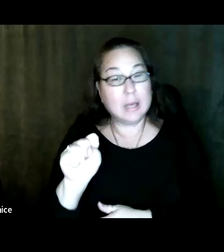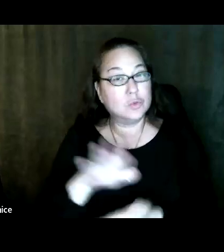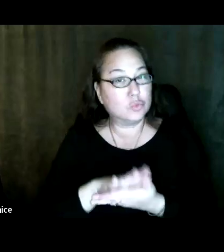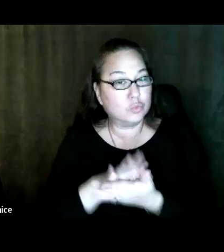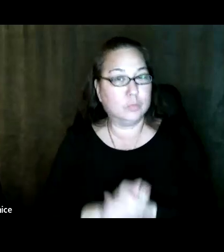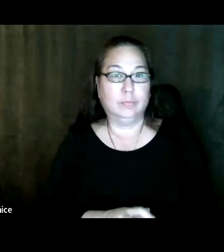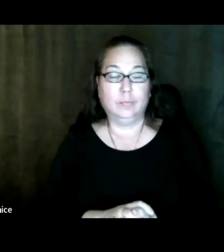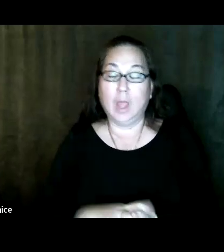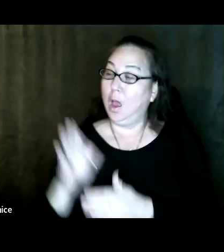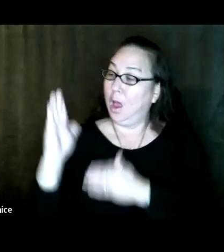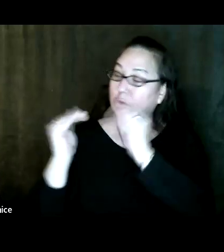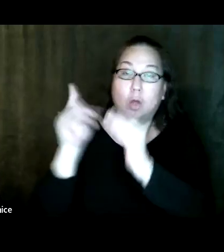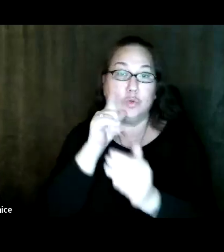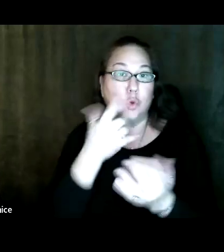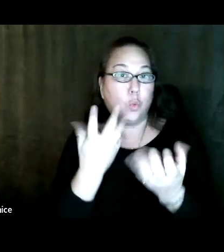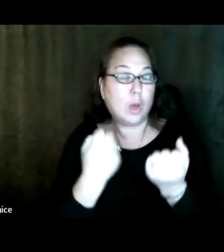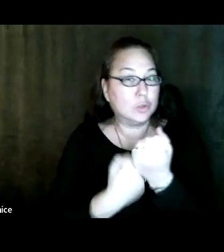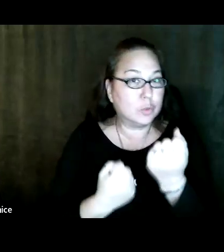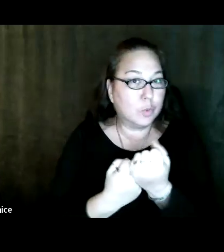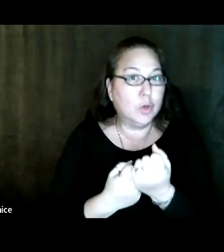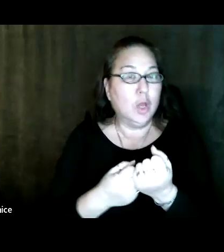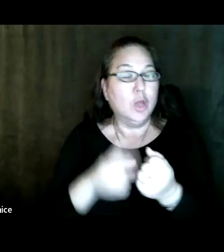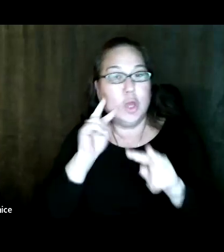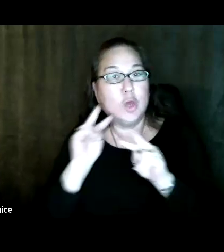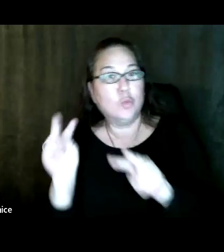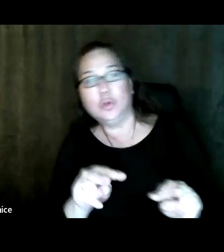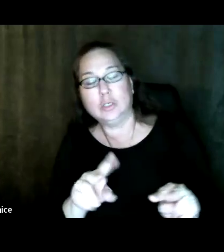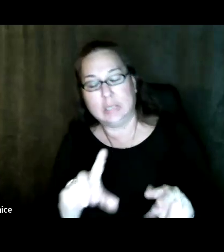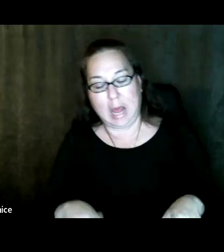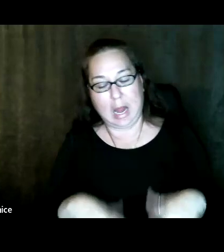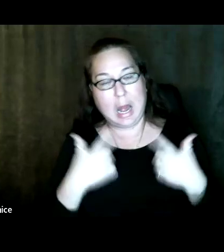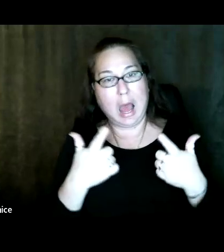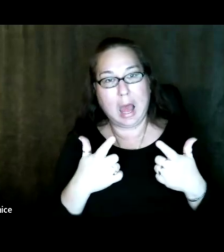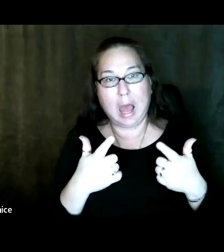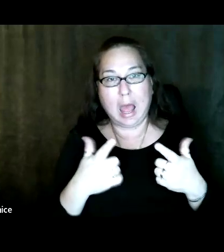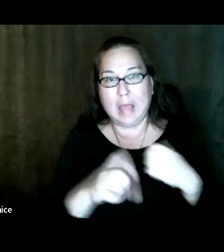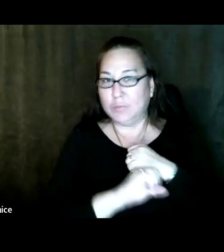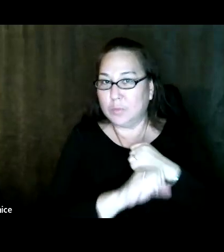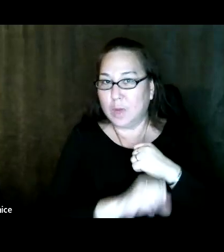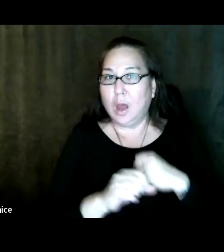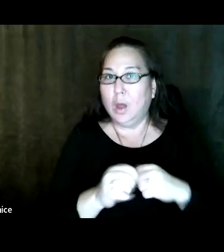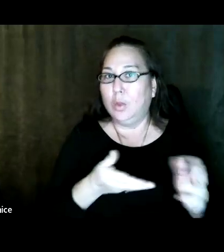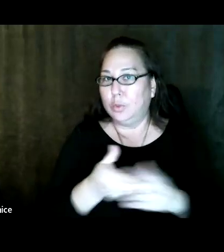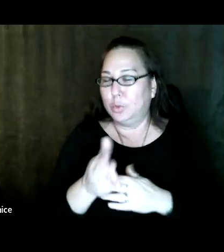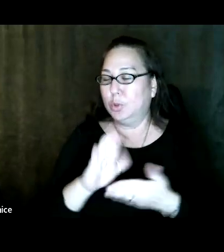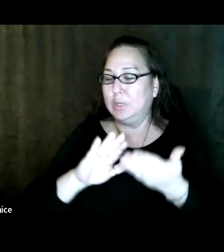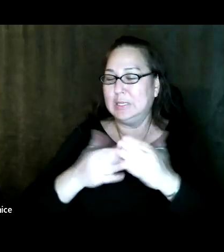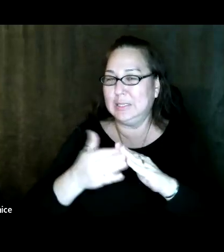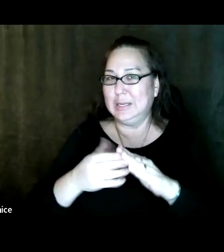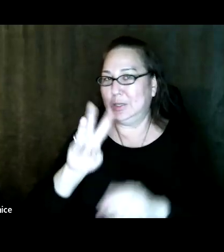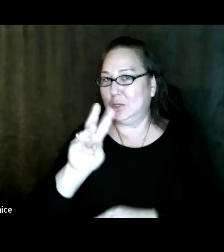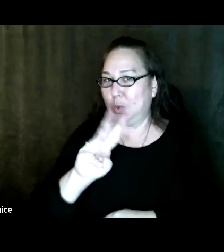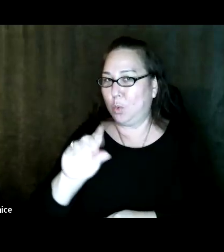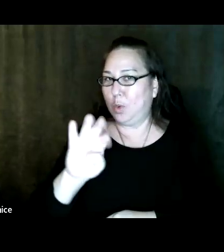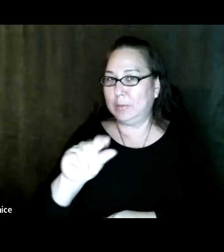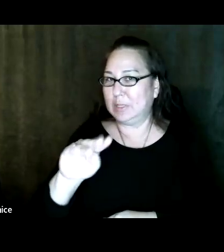like to support are encouraged to tune in via the live stream link that will be available on the city's website at boston.gov. And